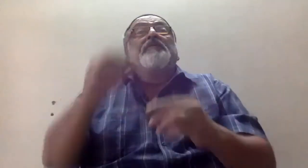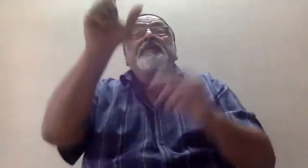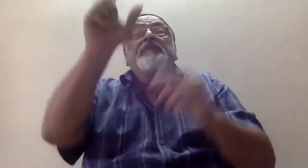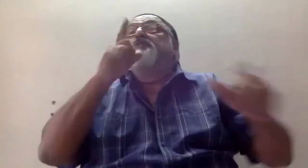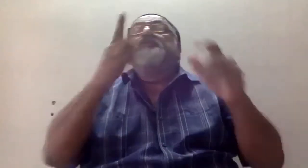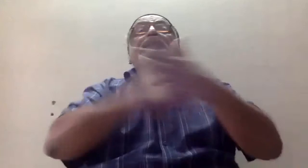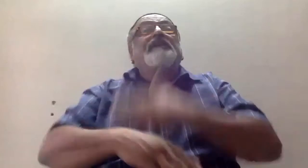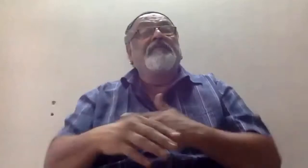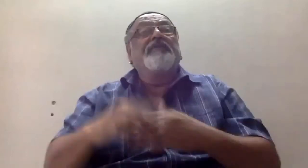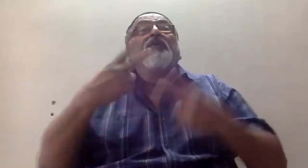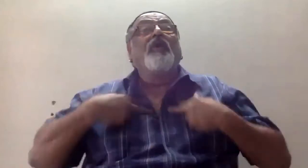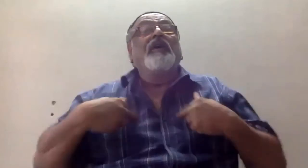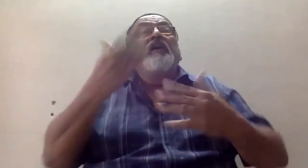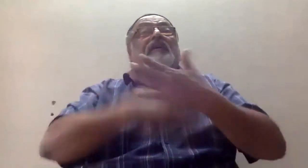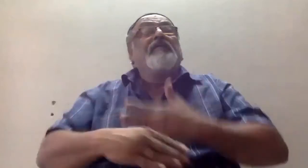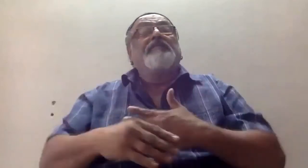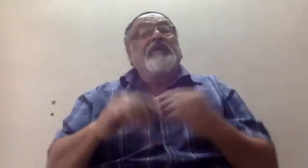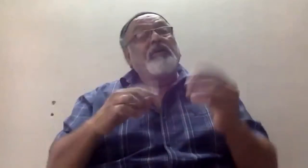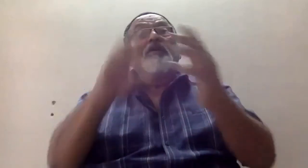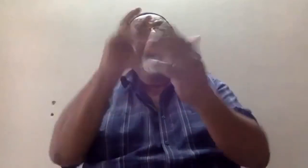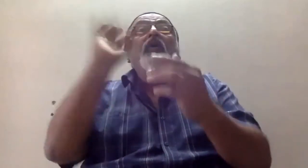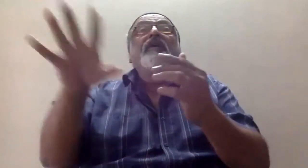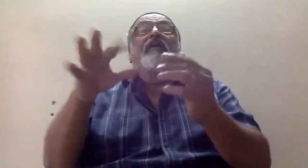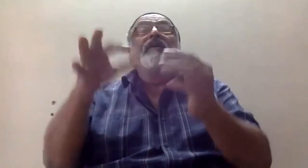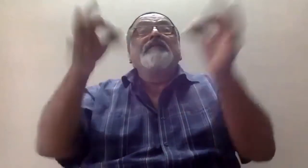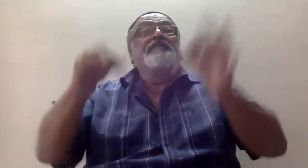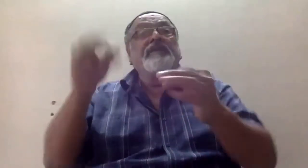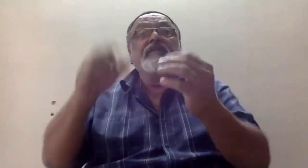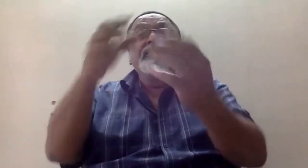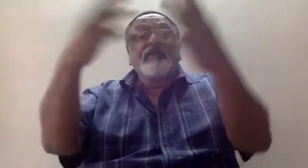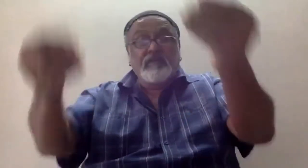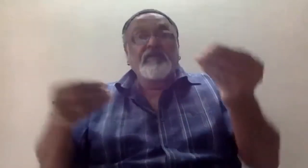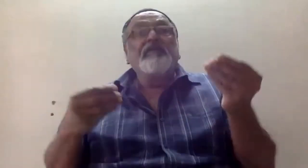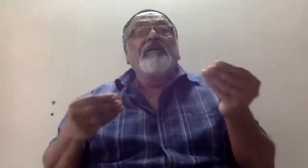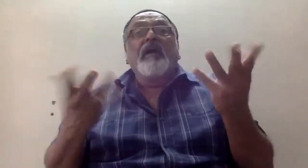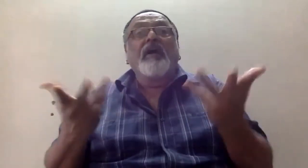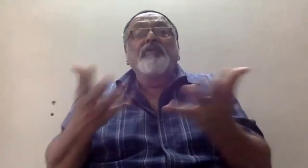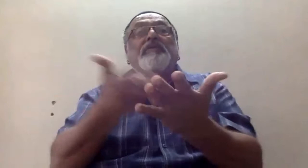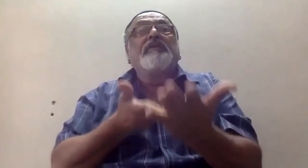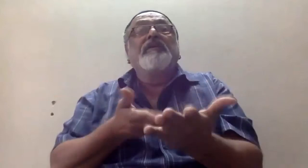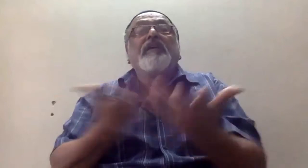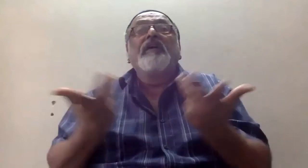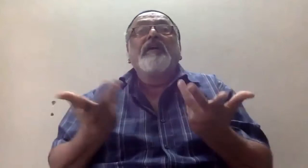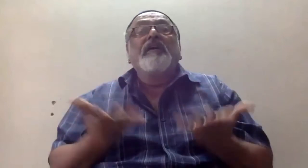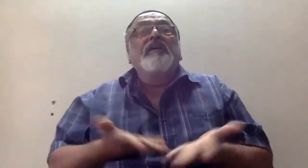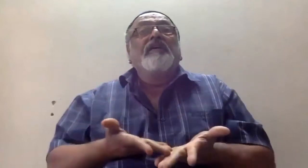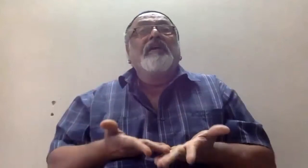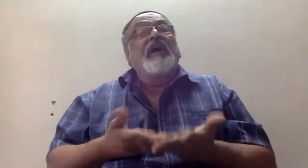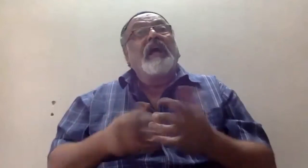interested in certain cases? So very often what happens is these orders and judgments are not in accessible